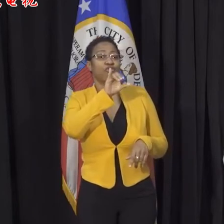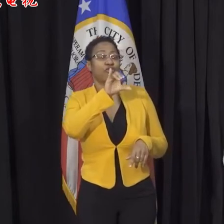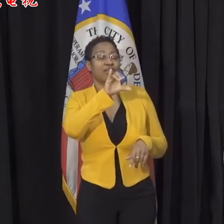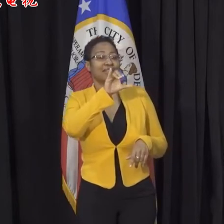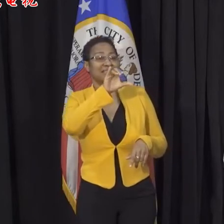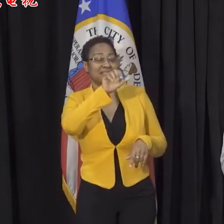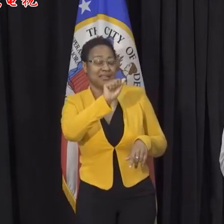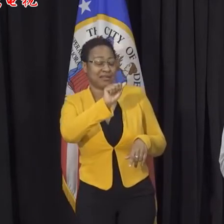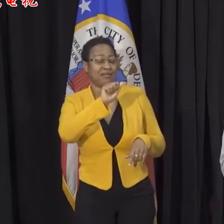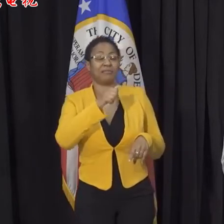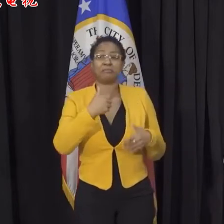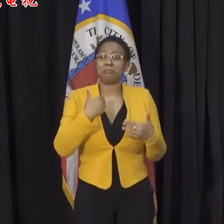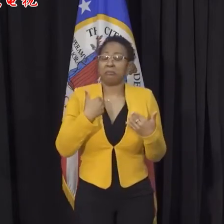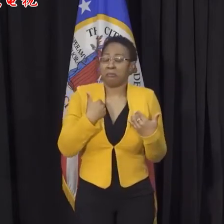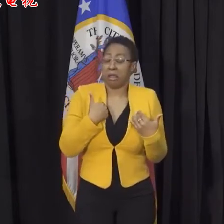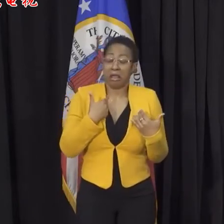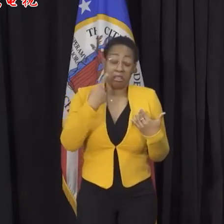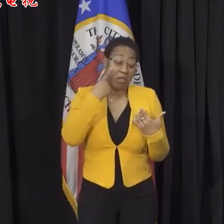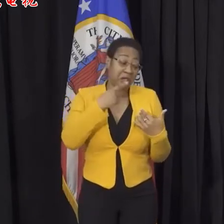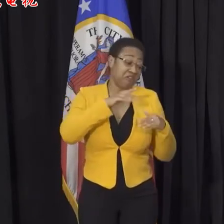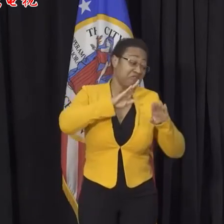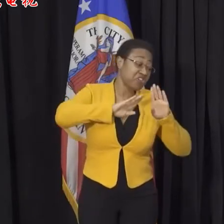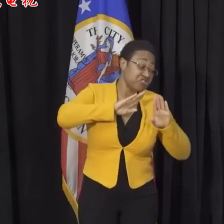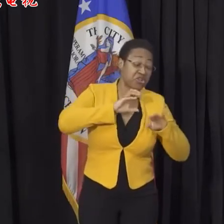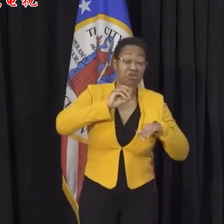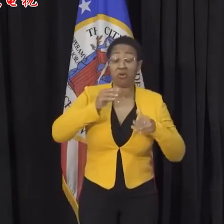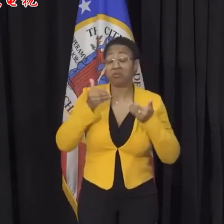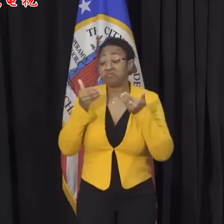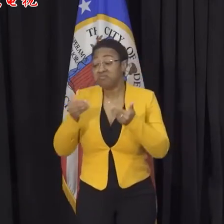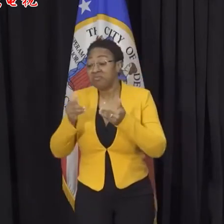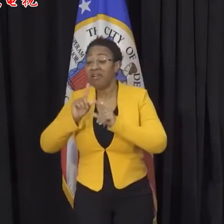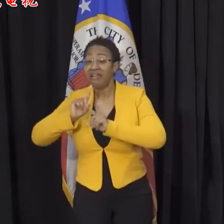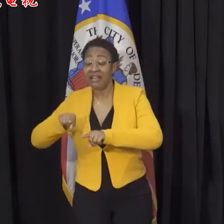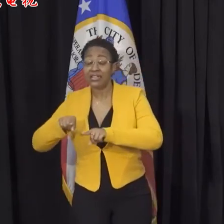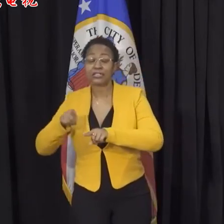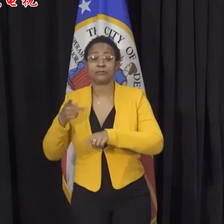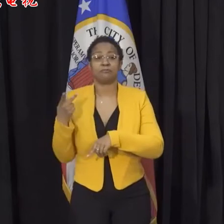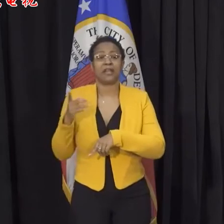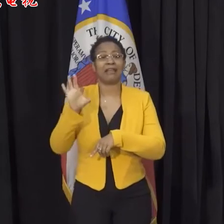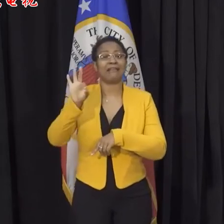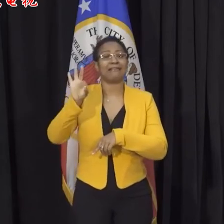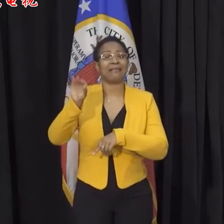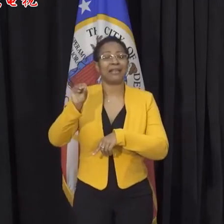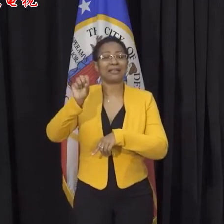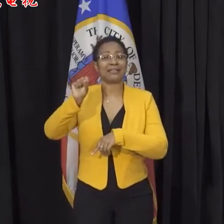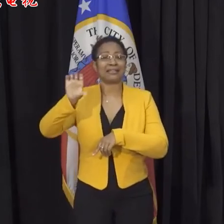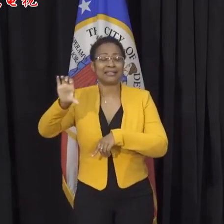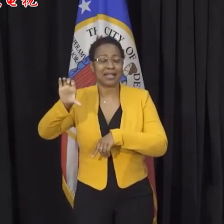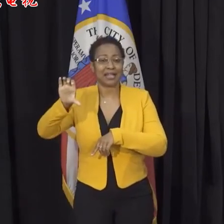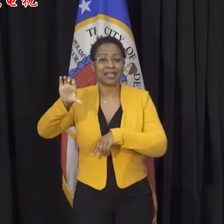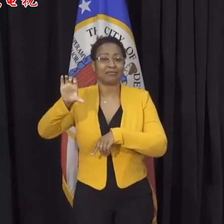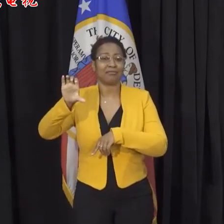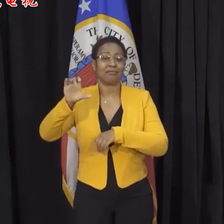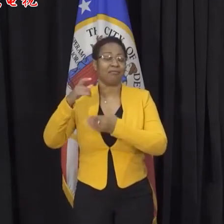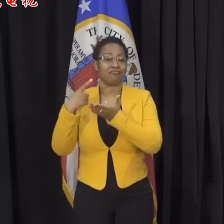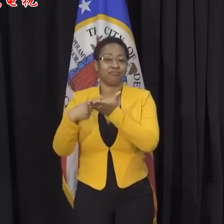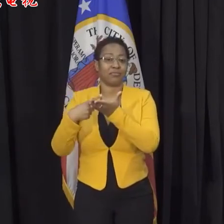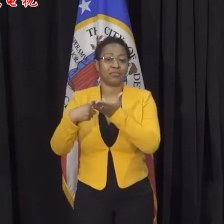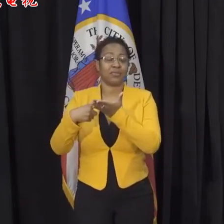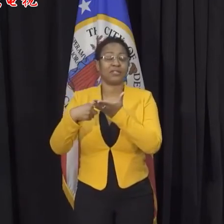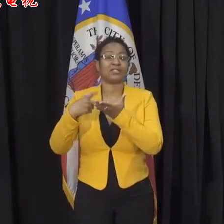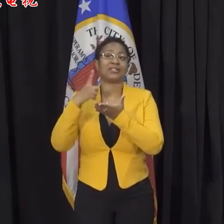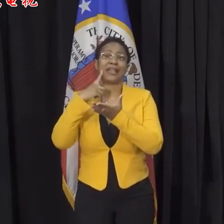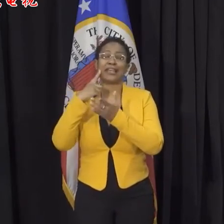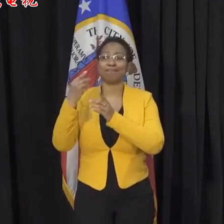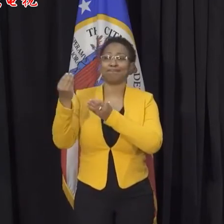continue to be frustrated. So I decided to answer that text. And Jerry and I had a 90-second conversation where he gave me the elevator pitch about what he wanted